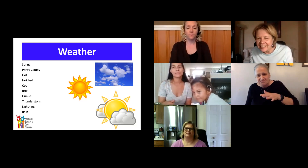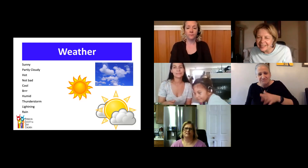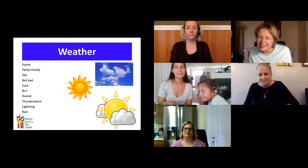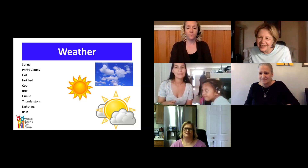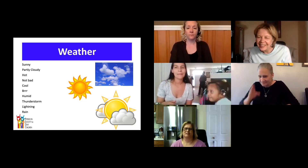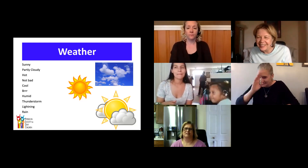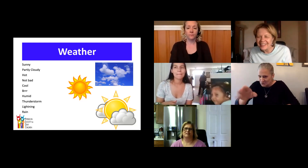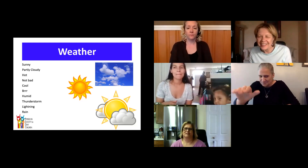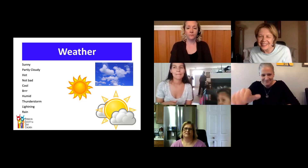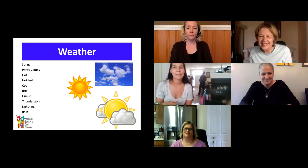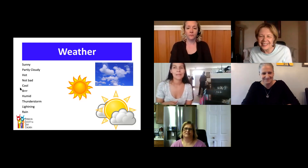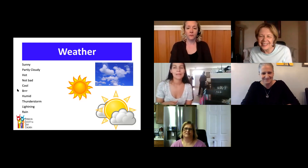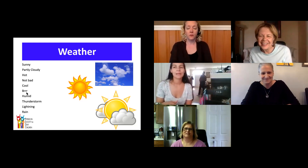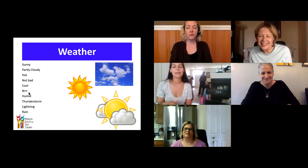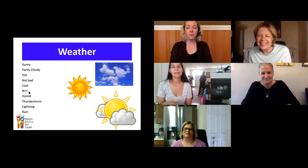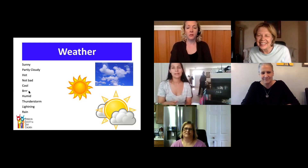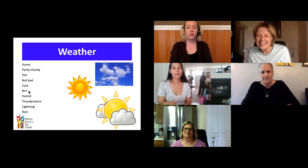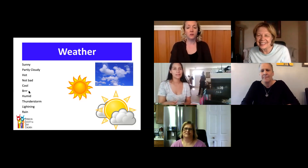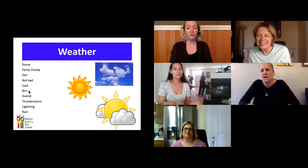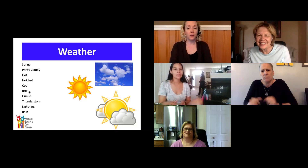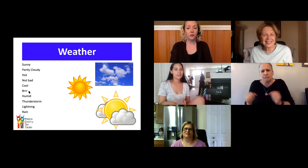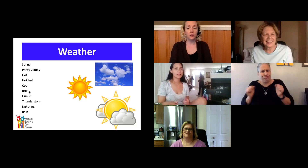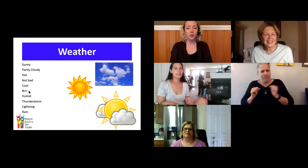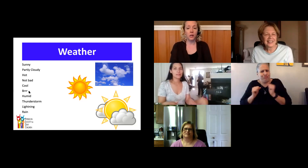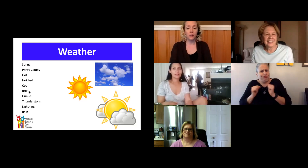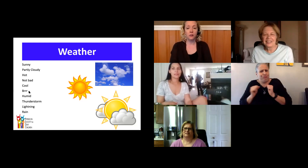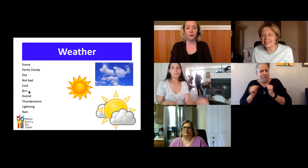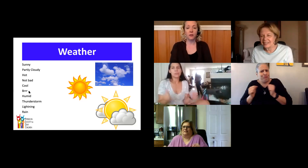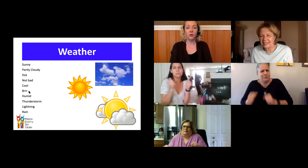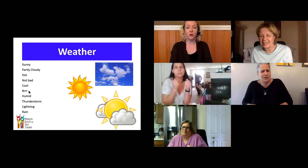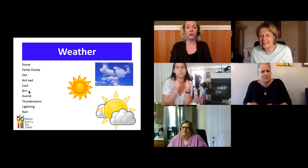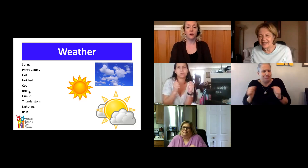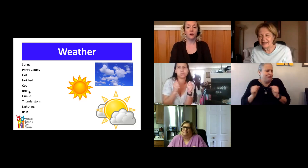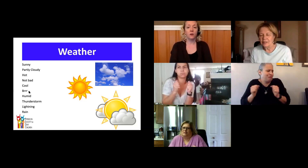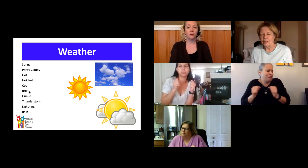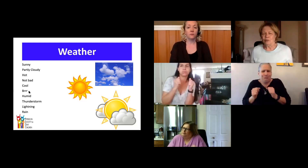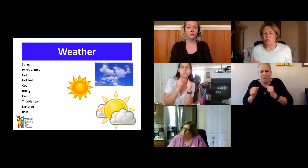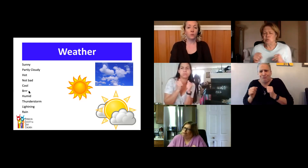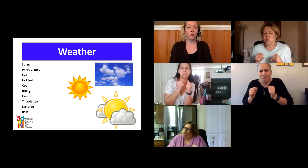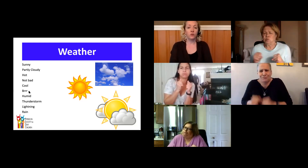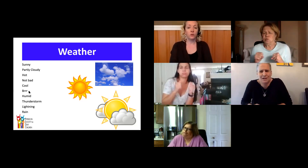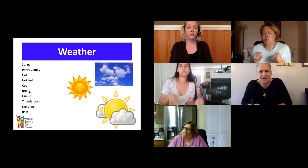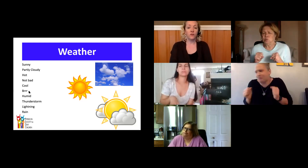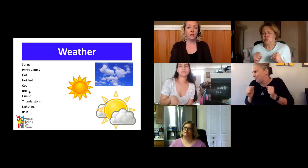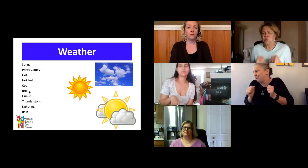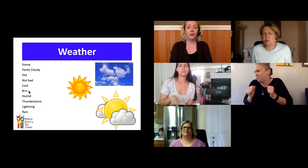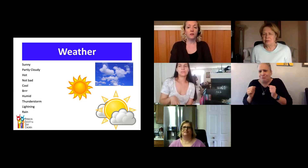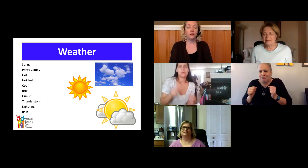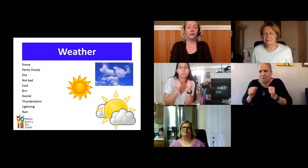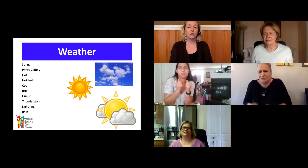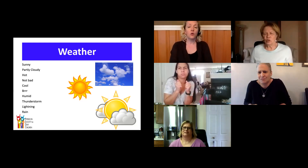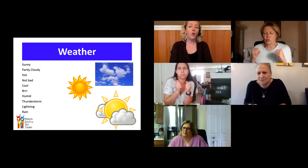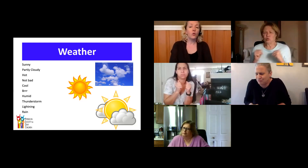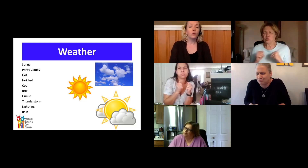So as I mentioned, your inflection is going to change depending on what you do with your face. This is cold or burr